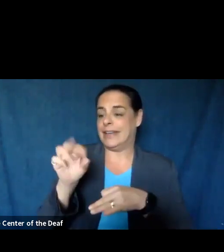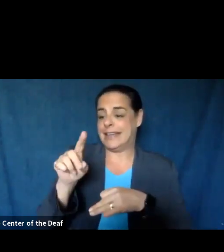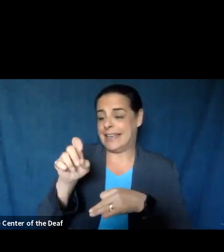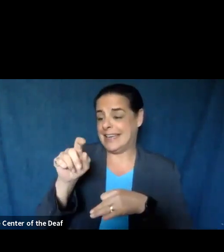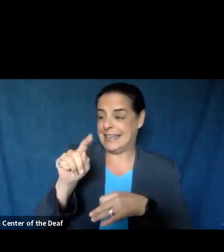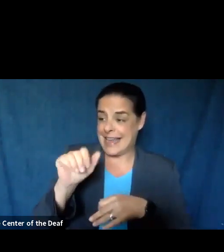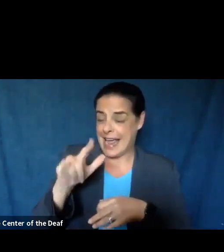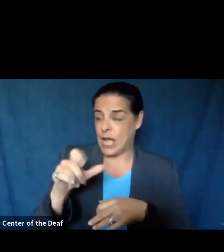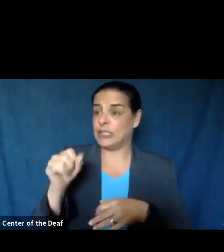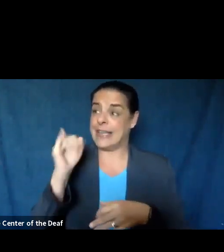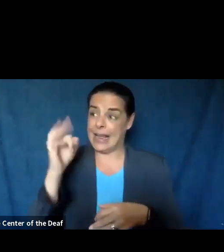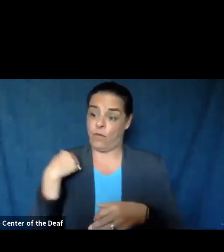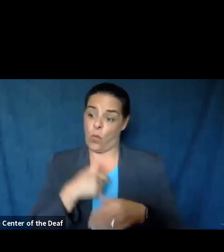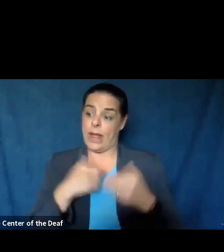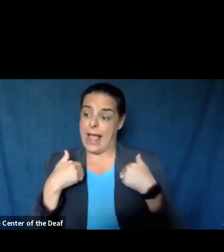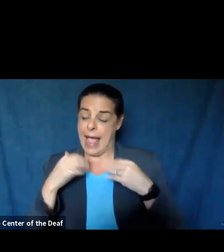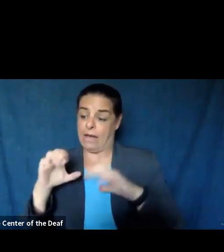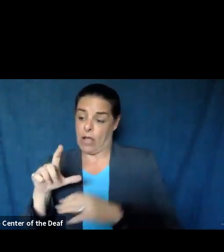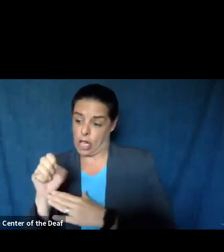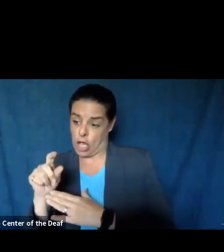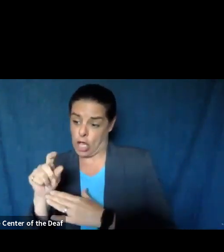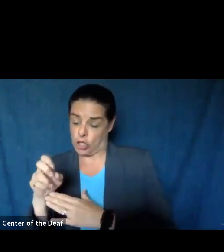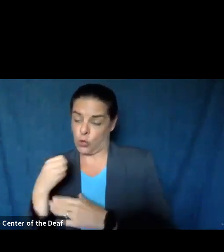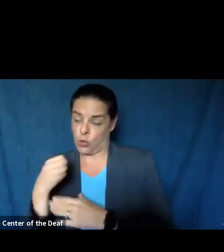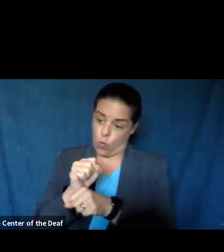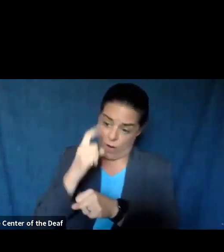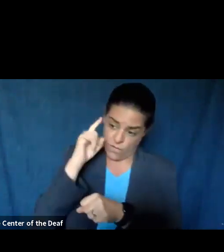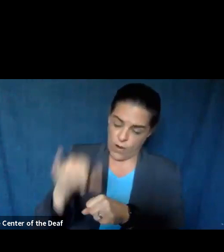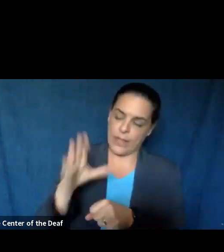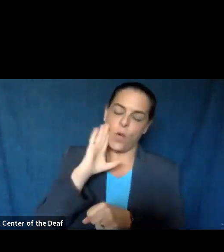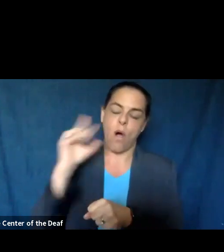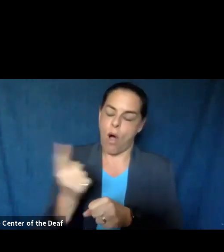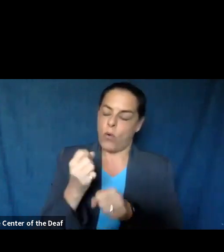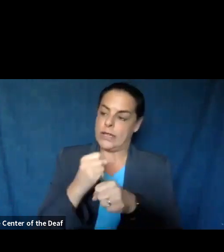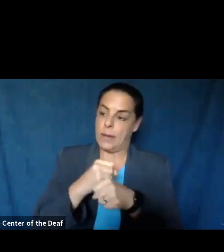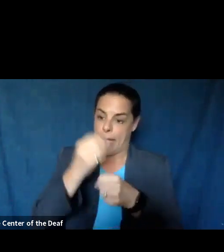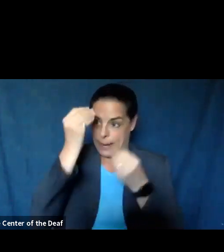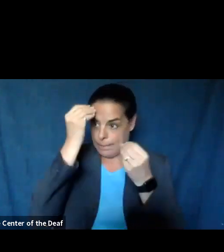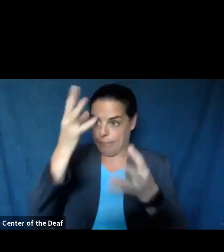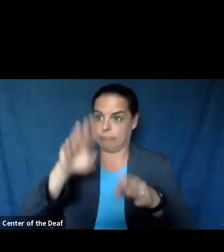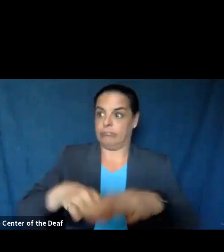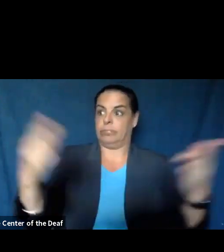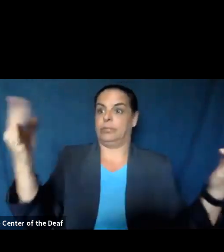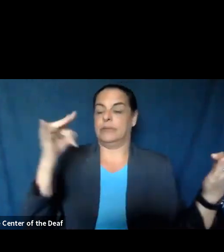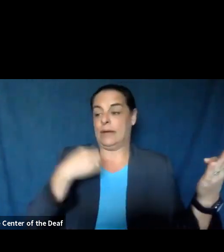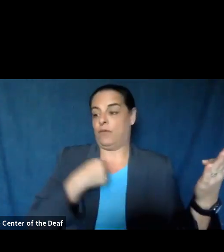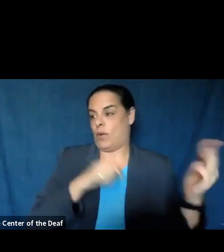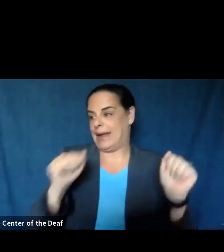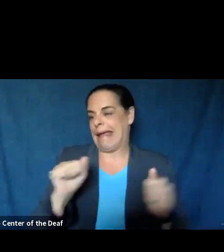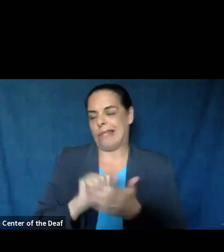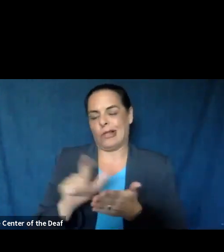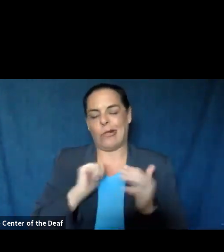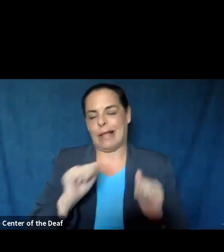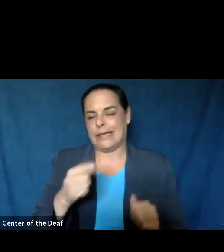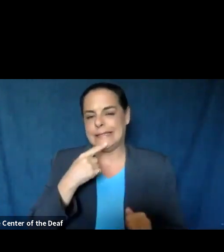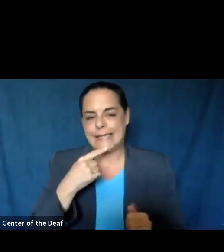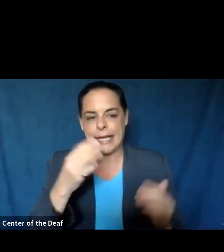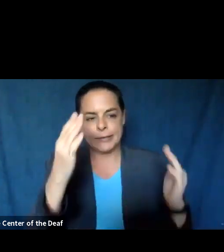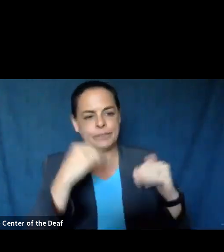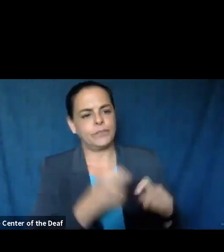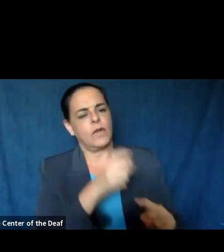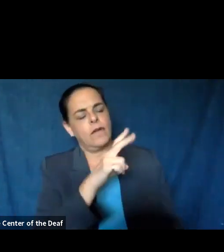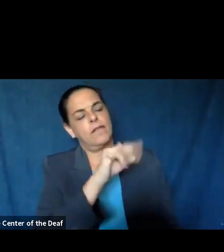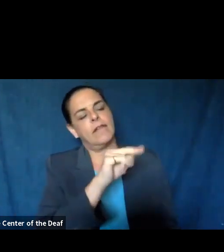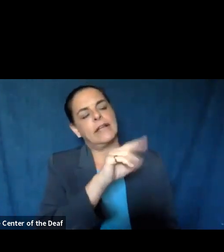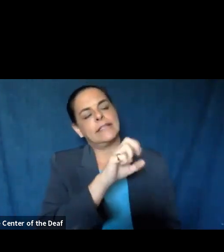them and we're working towards them, and that we will always make public notifications if we need to. So that's all I can say on that. From Vincent